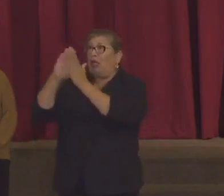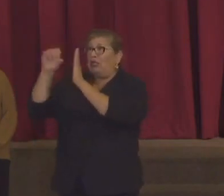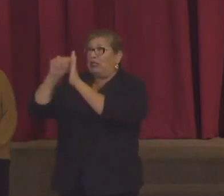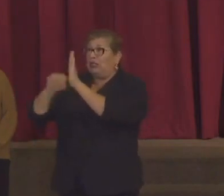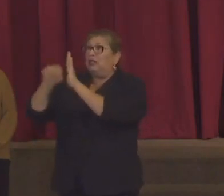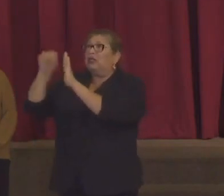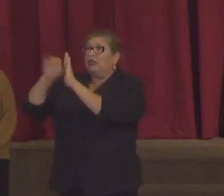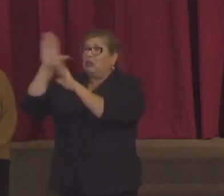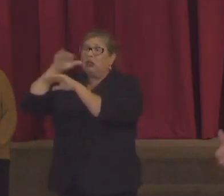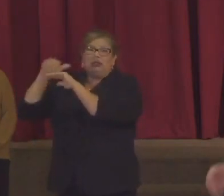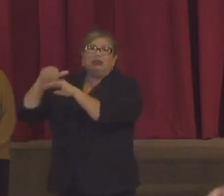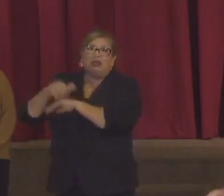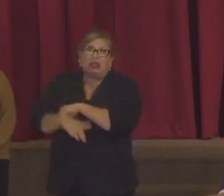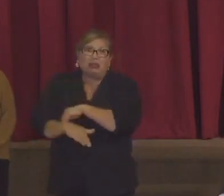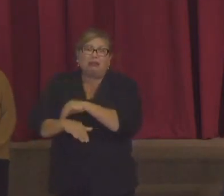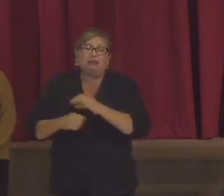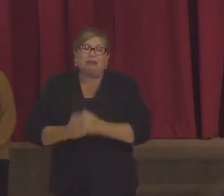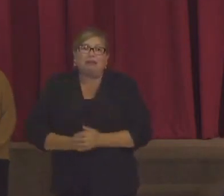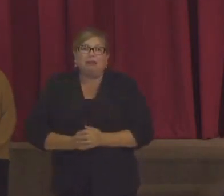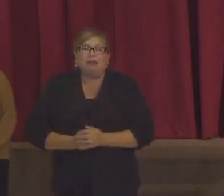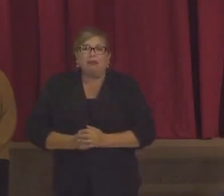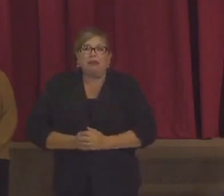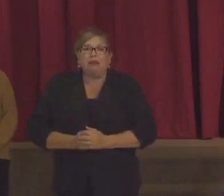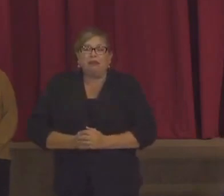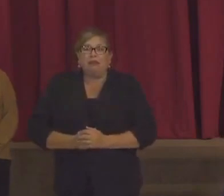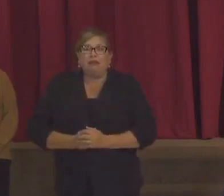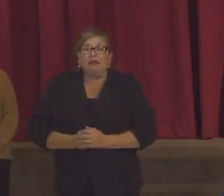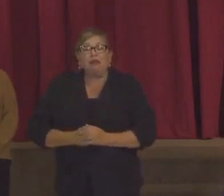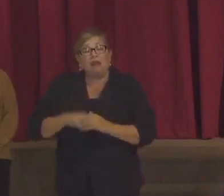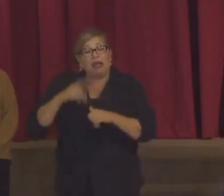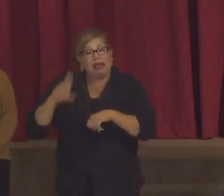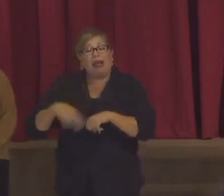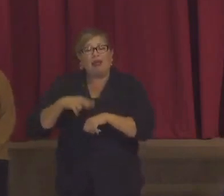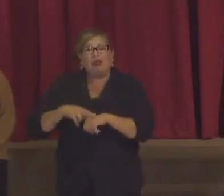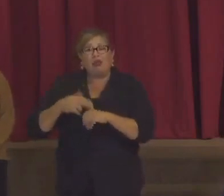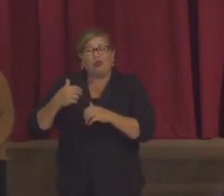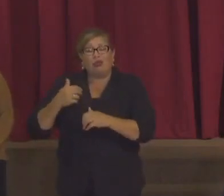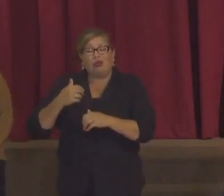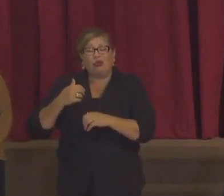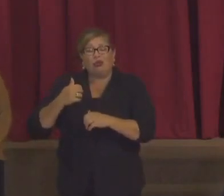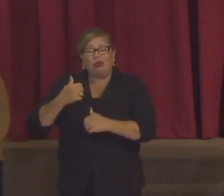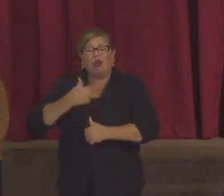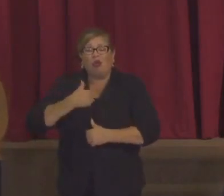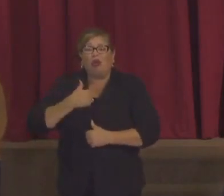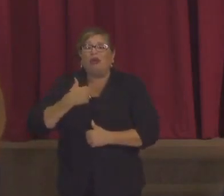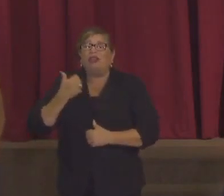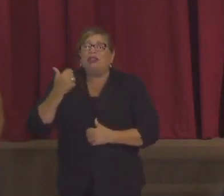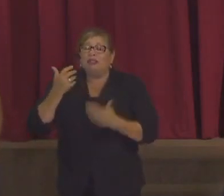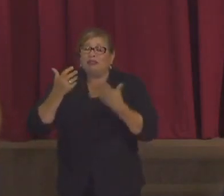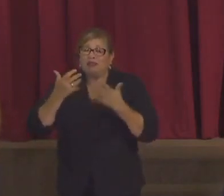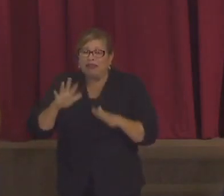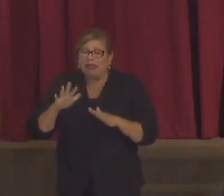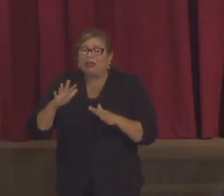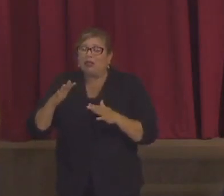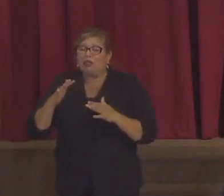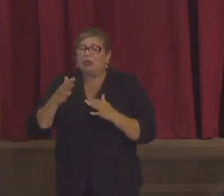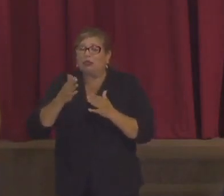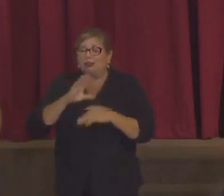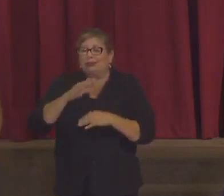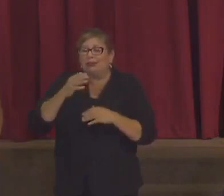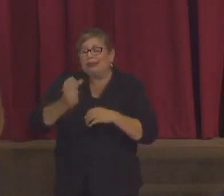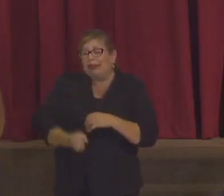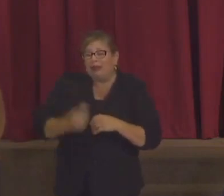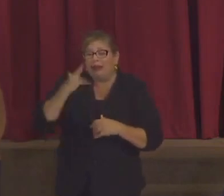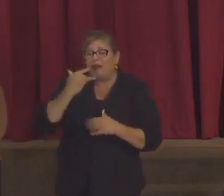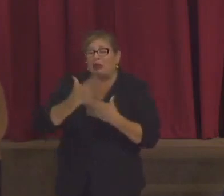know, have been already distributed parts of the state, disproportionately concentrated in Southern California, but